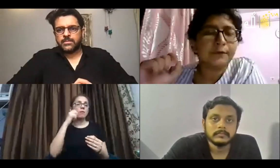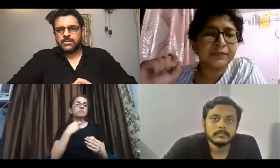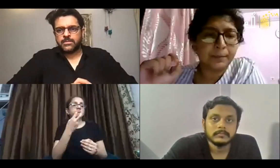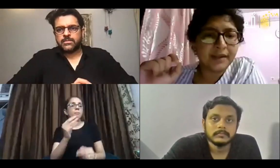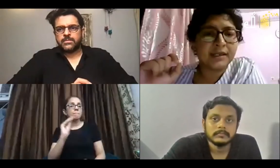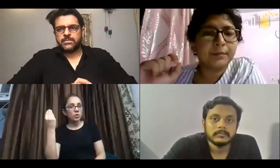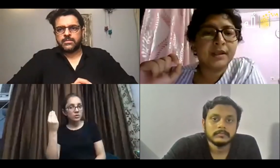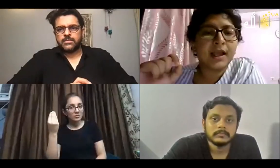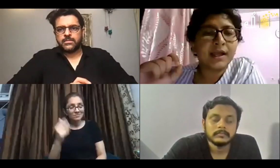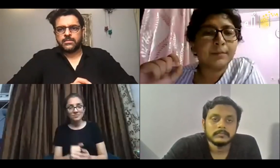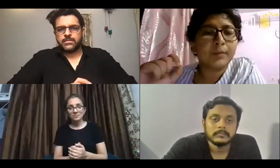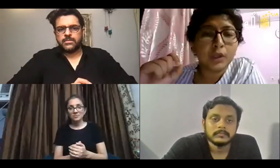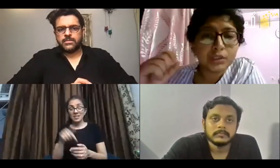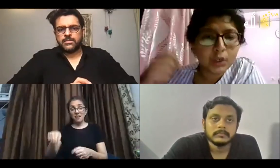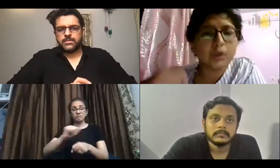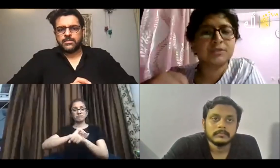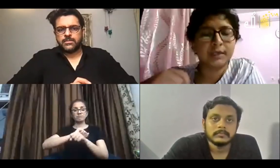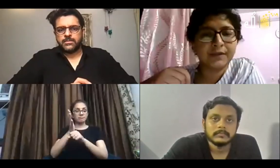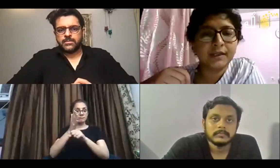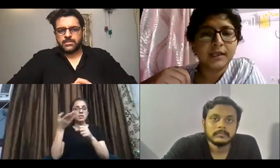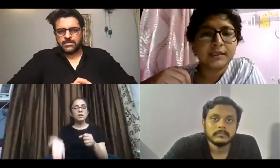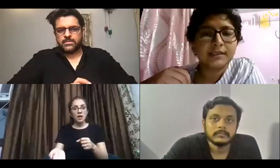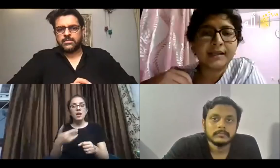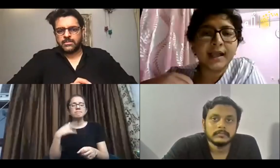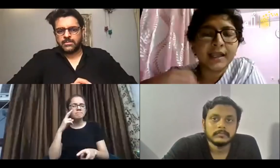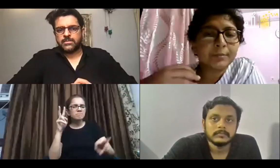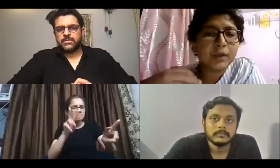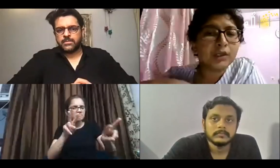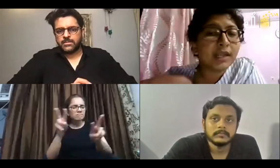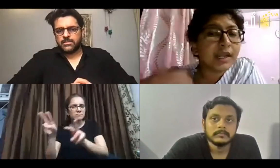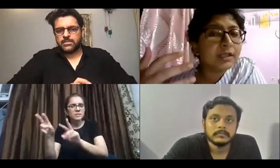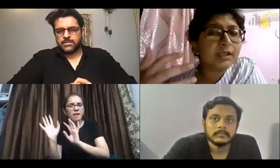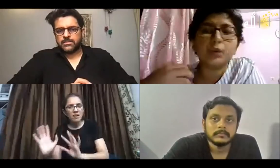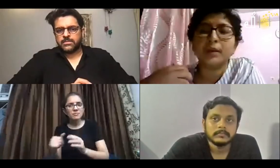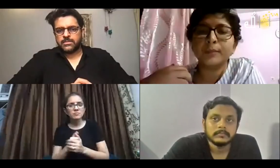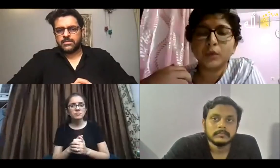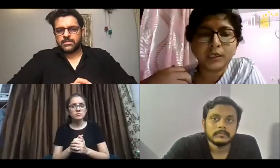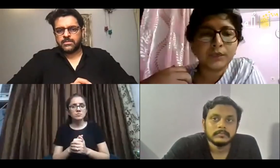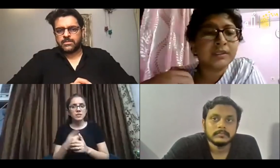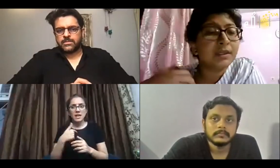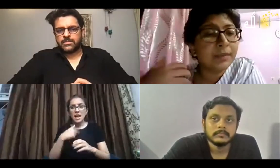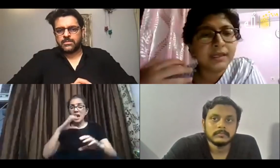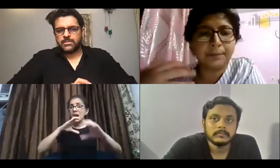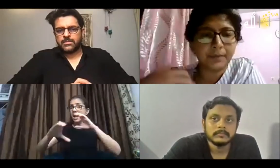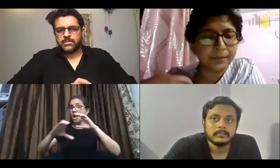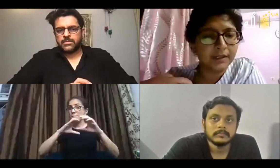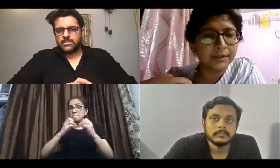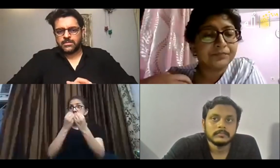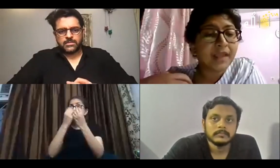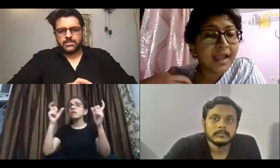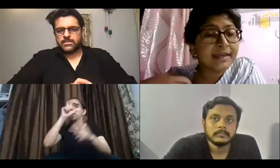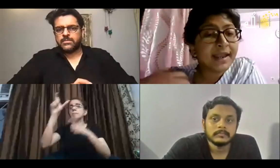Because of the pandemic, I am also observing that I am not able to communicate with many